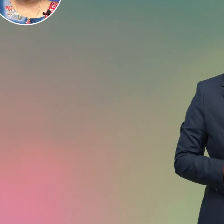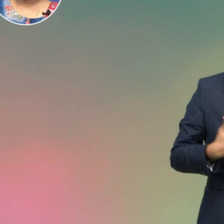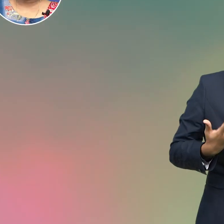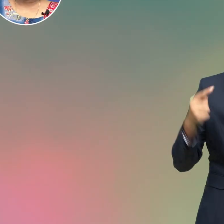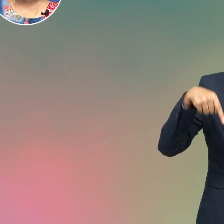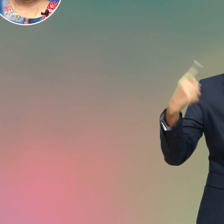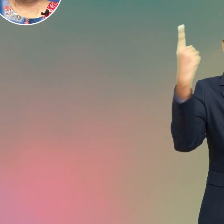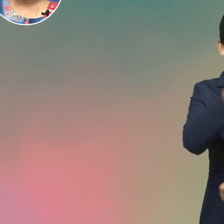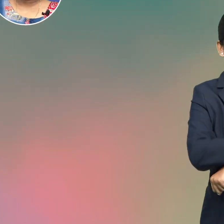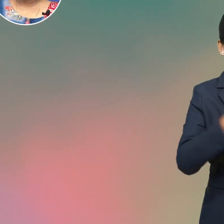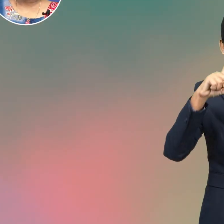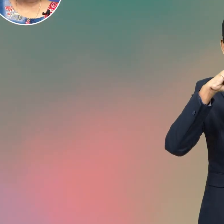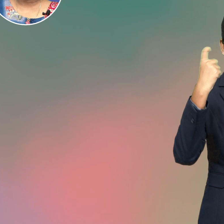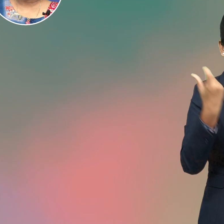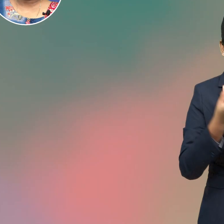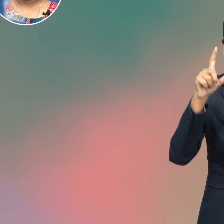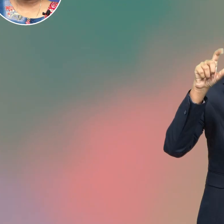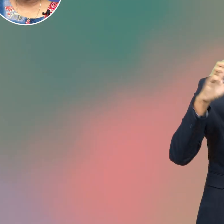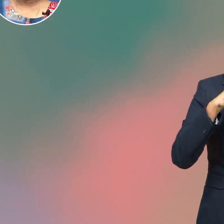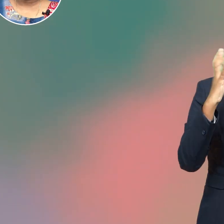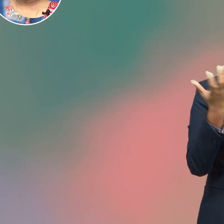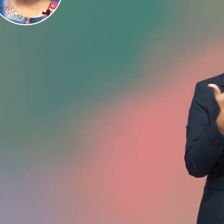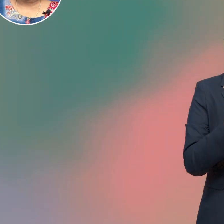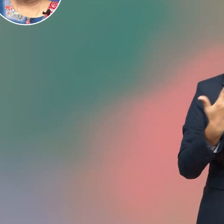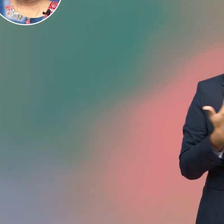So today in class 10 social studies,